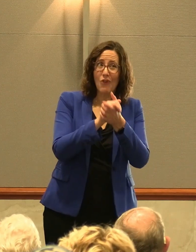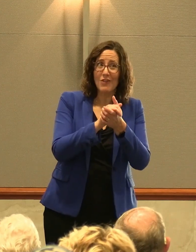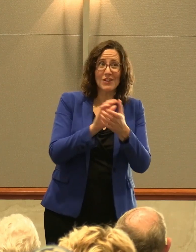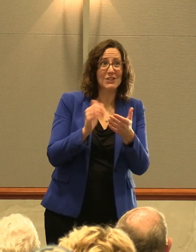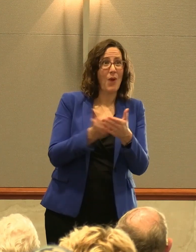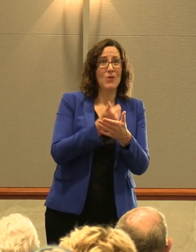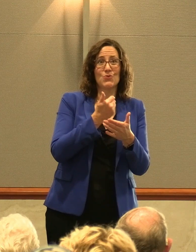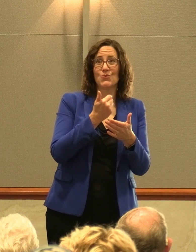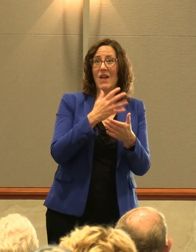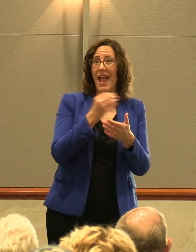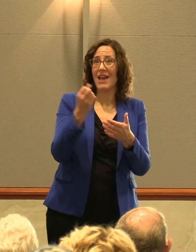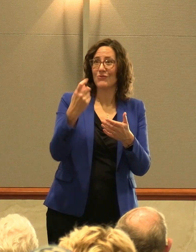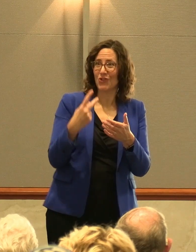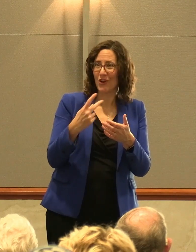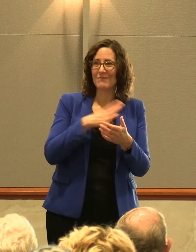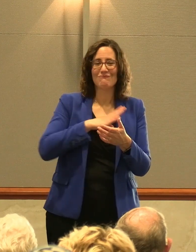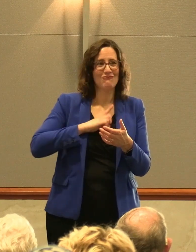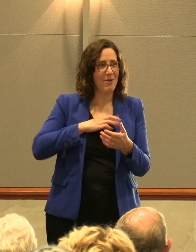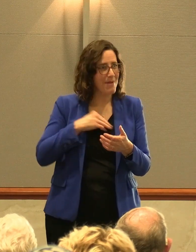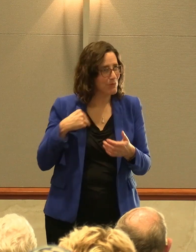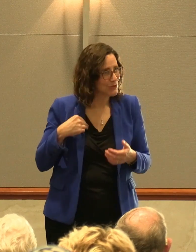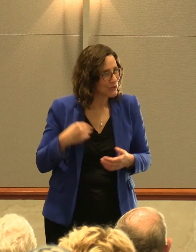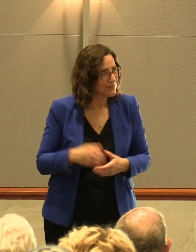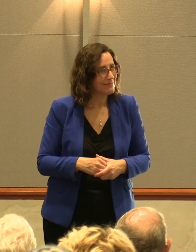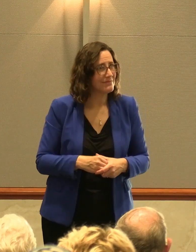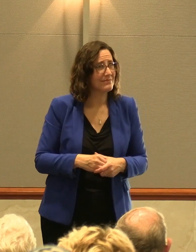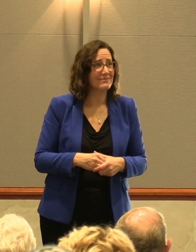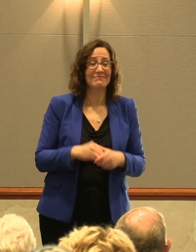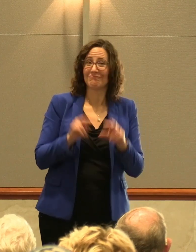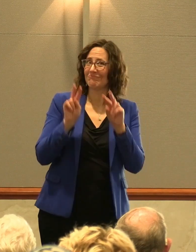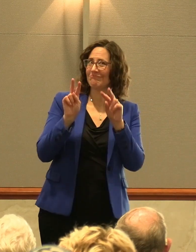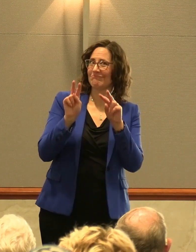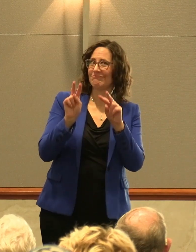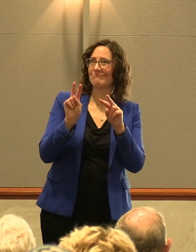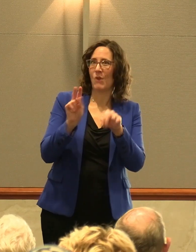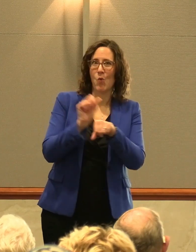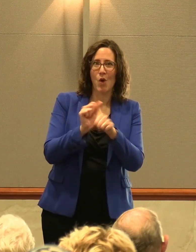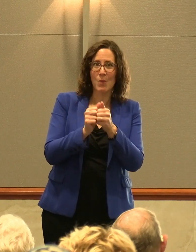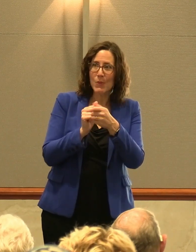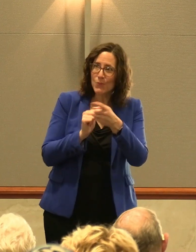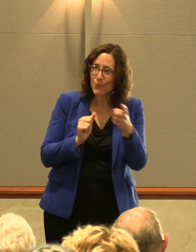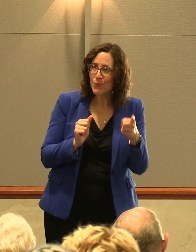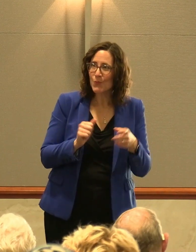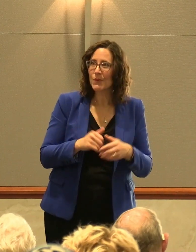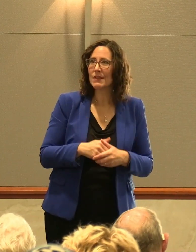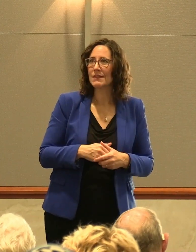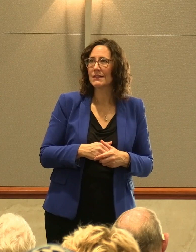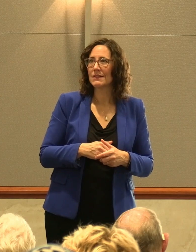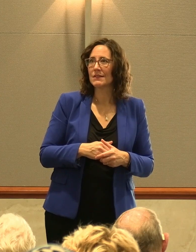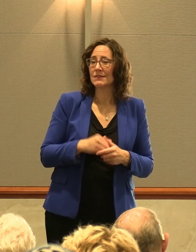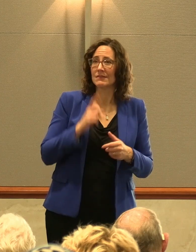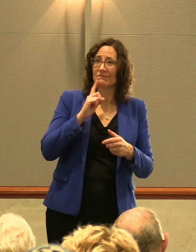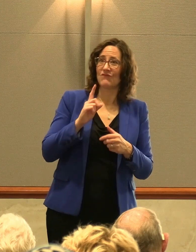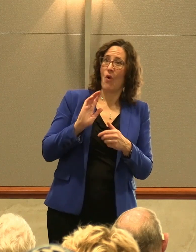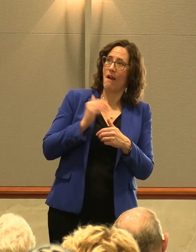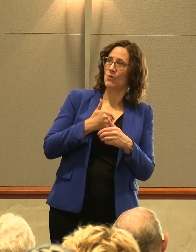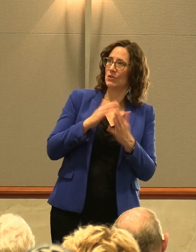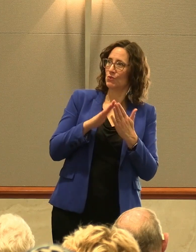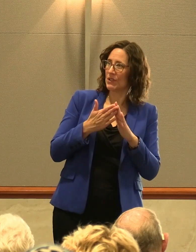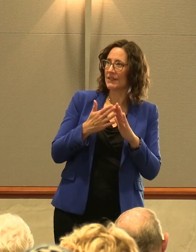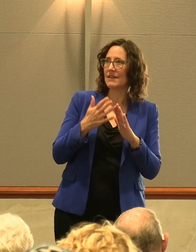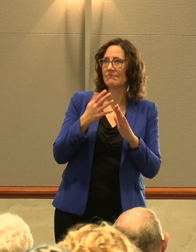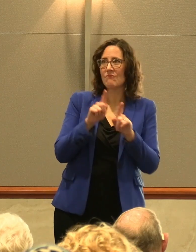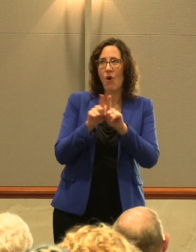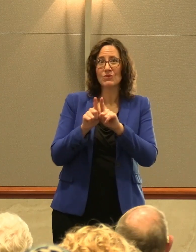our new and returning board members. I really look forward to working with you on behalf of our community,